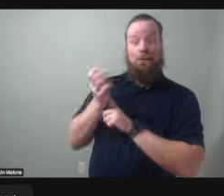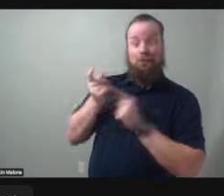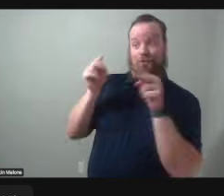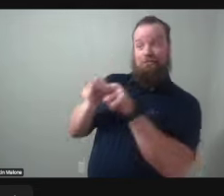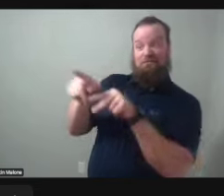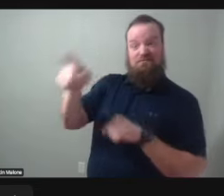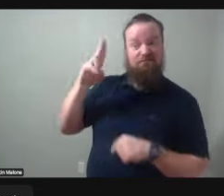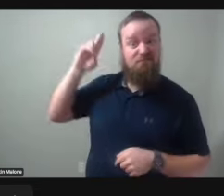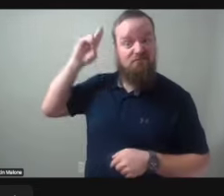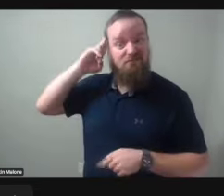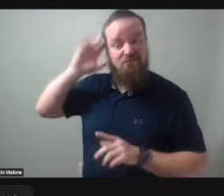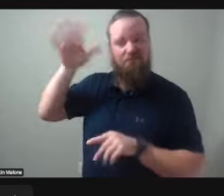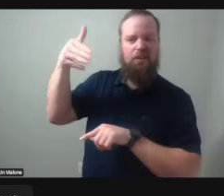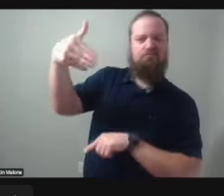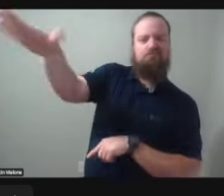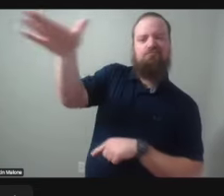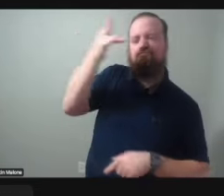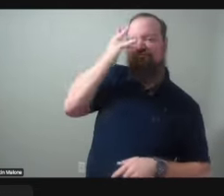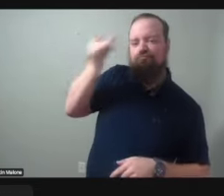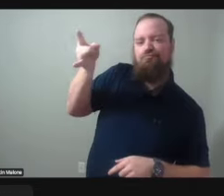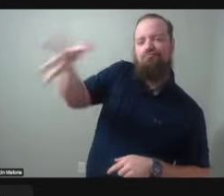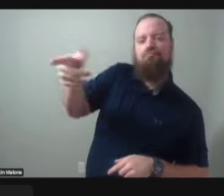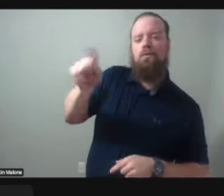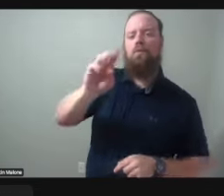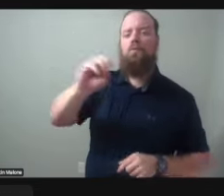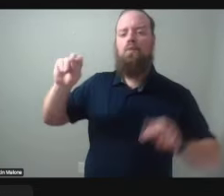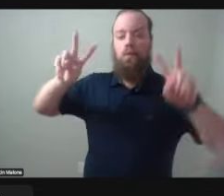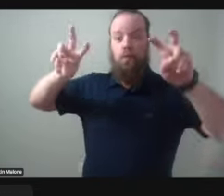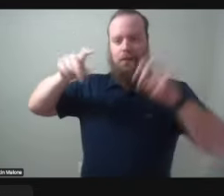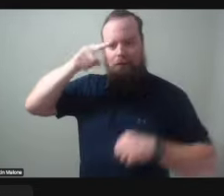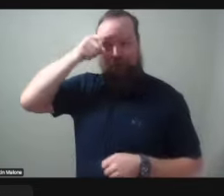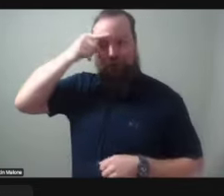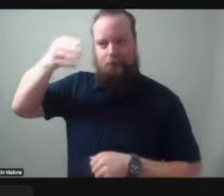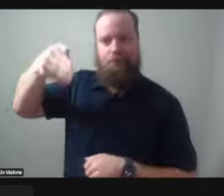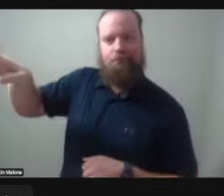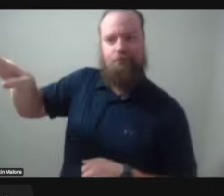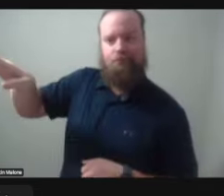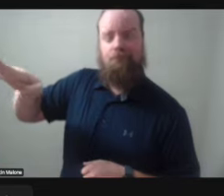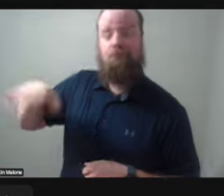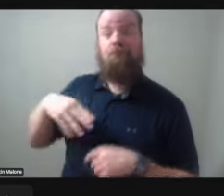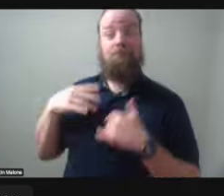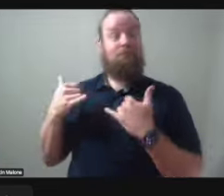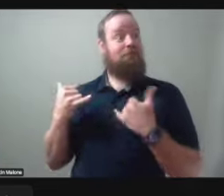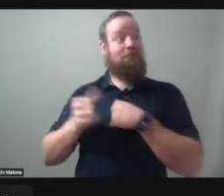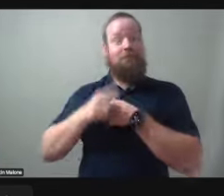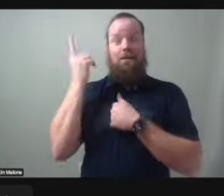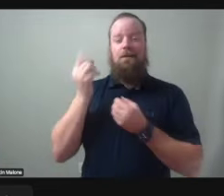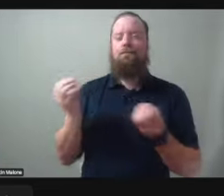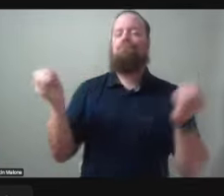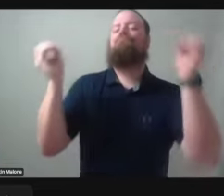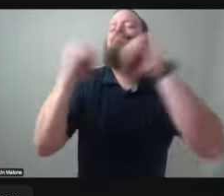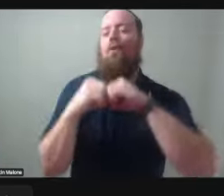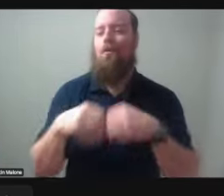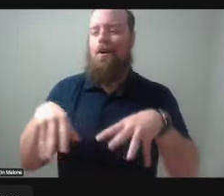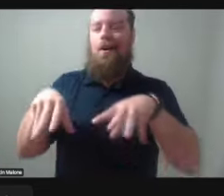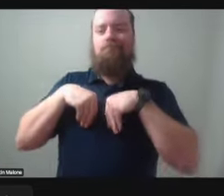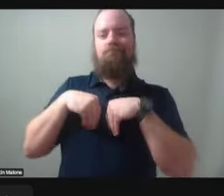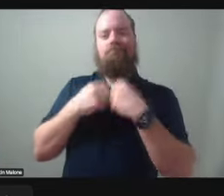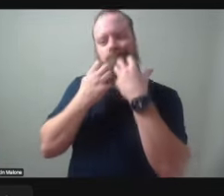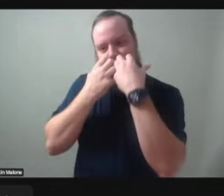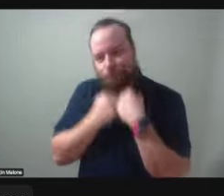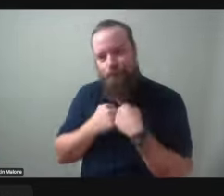aids, which is a device worn upon the ear. And I would like to mention that cochlear implants are a controversial topic